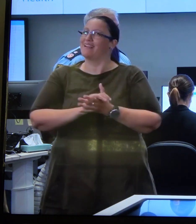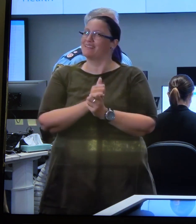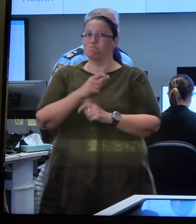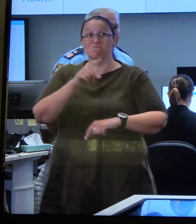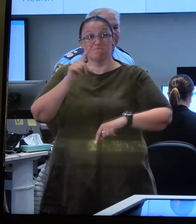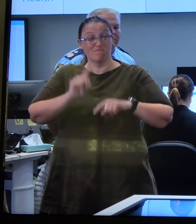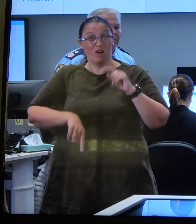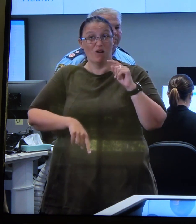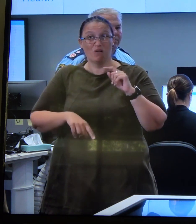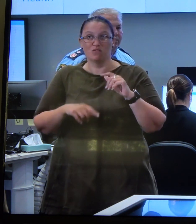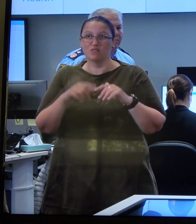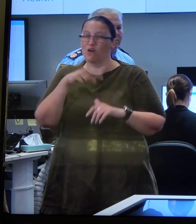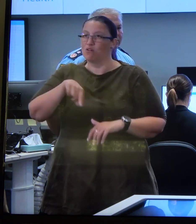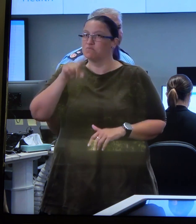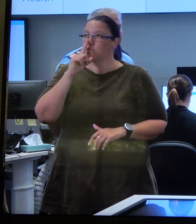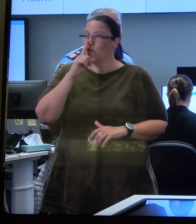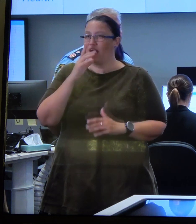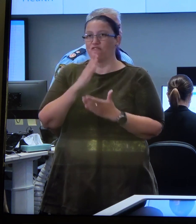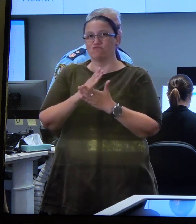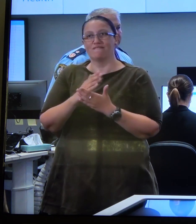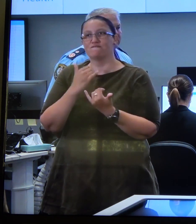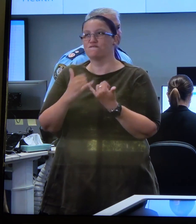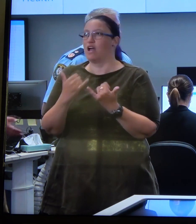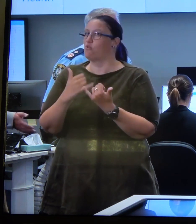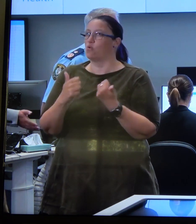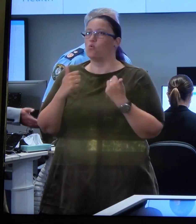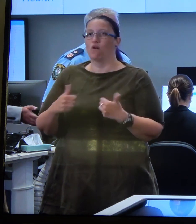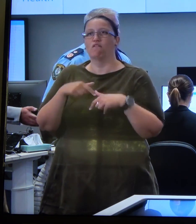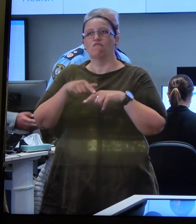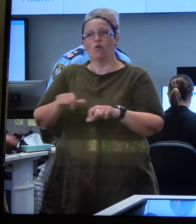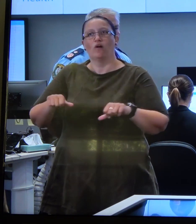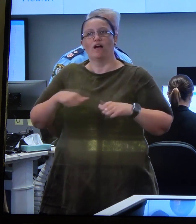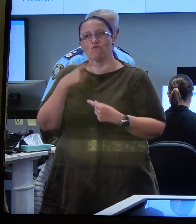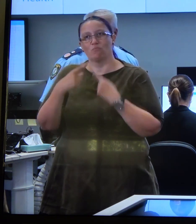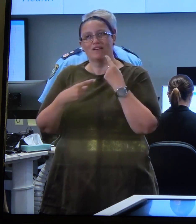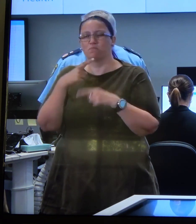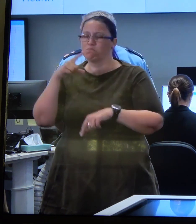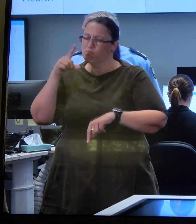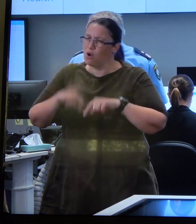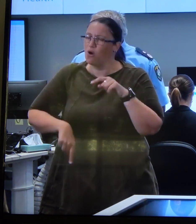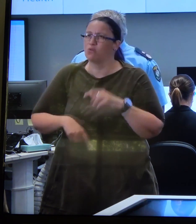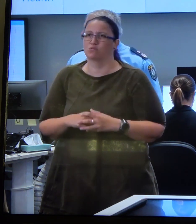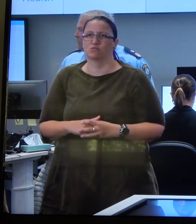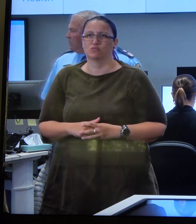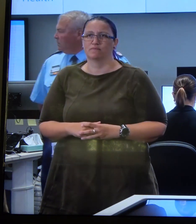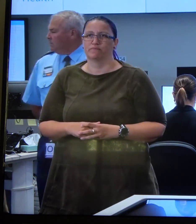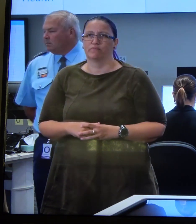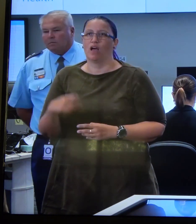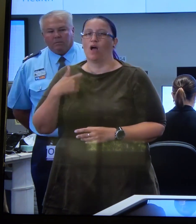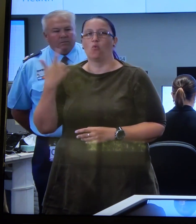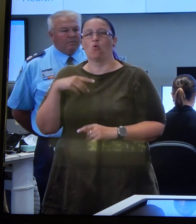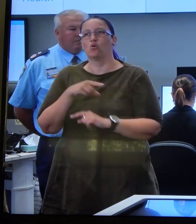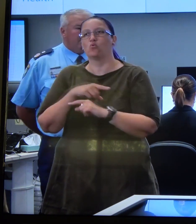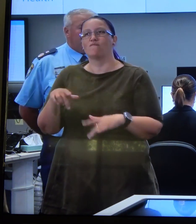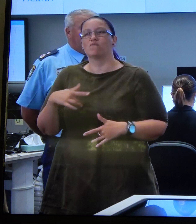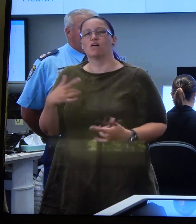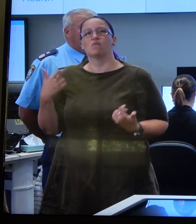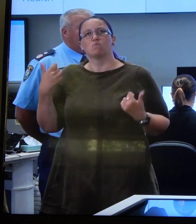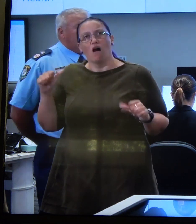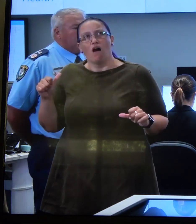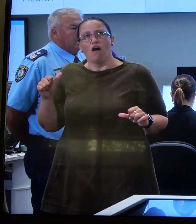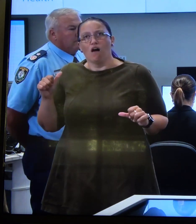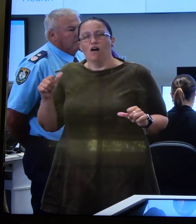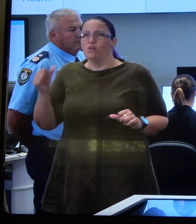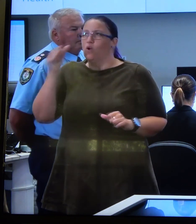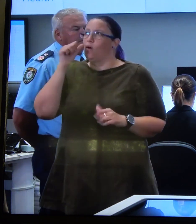of the population are incredibly compliant with our public health messages. And I would like to just reinforce the